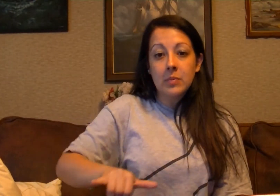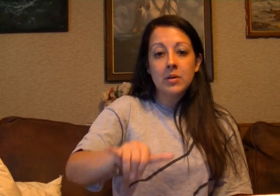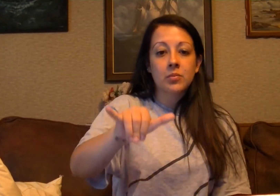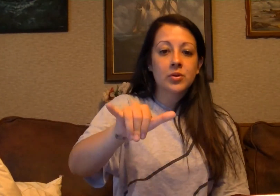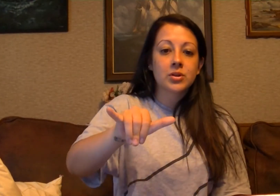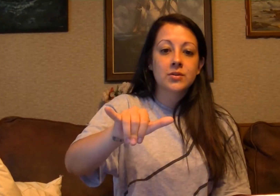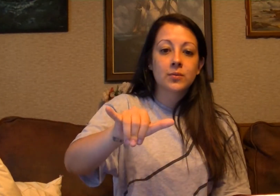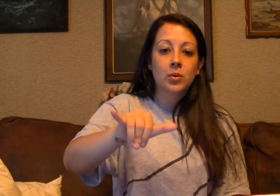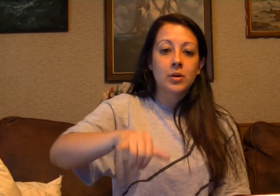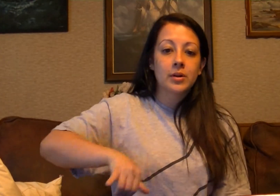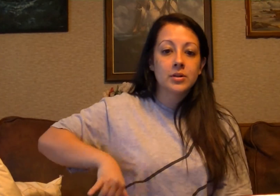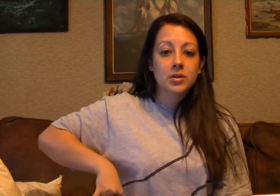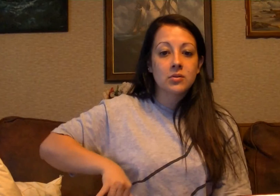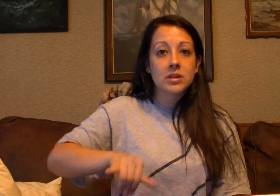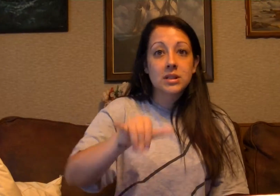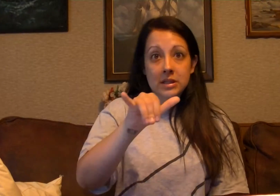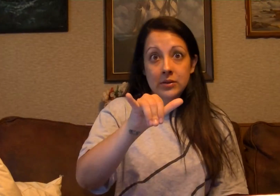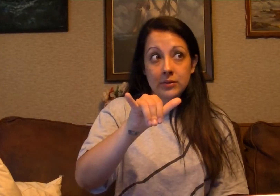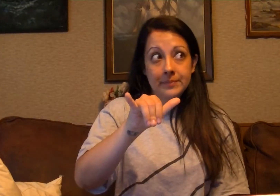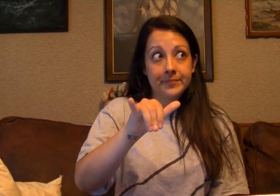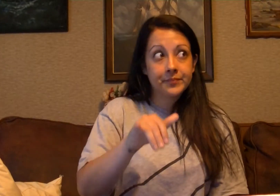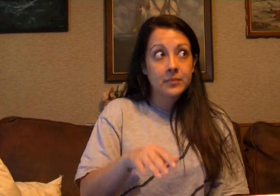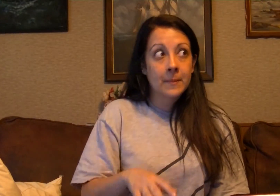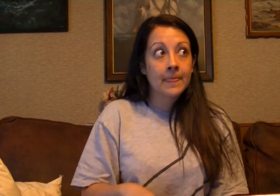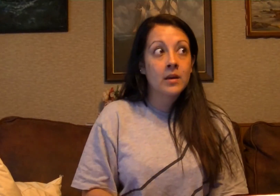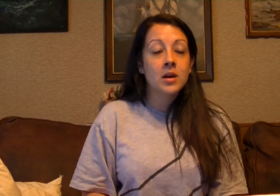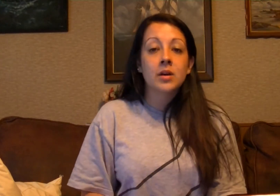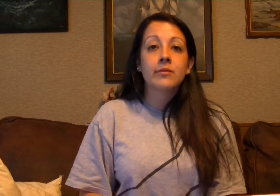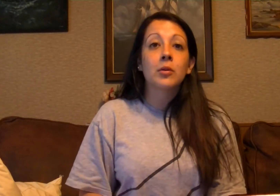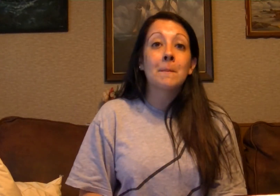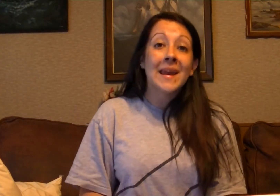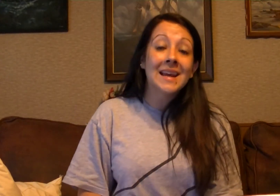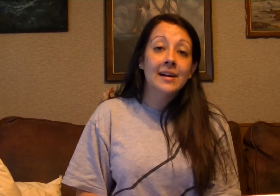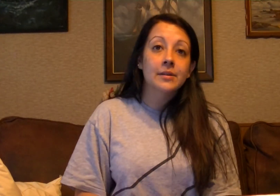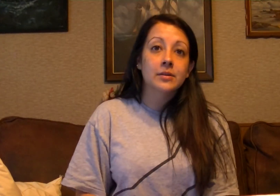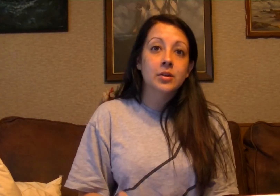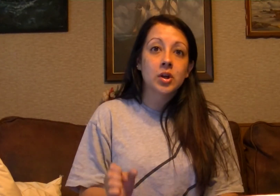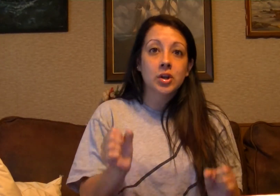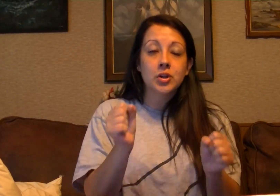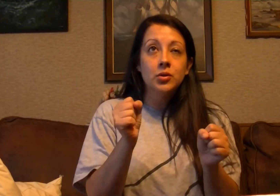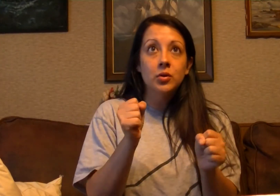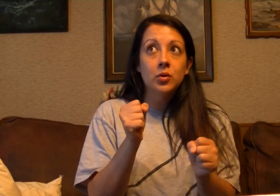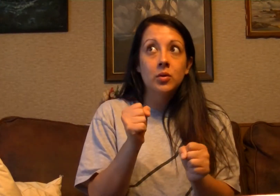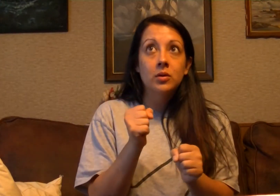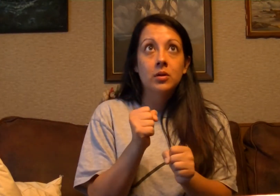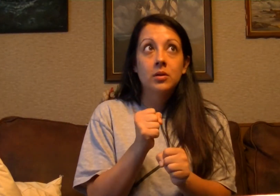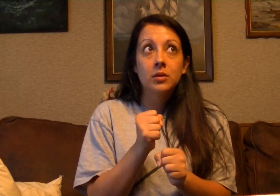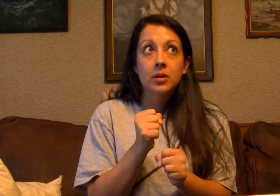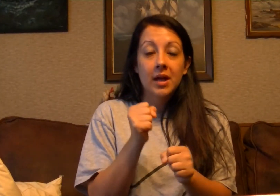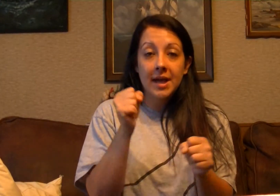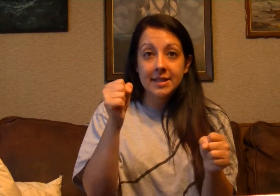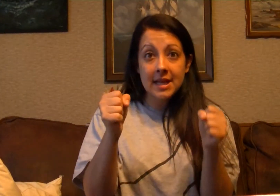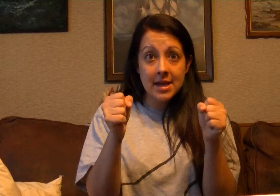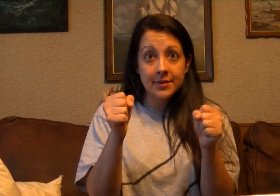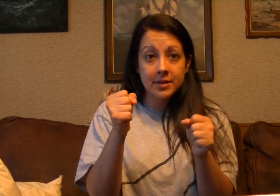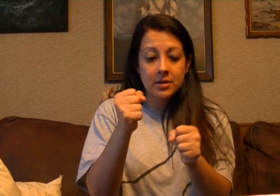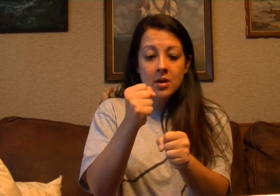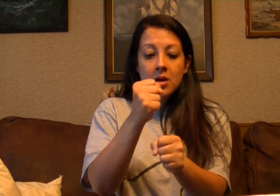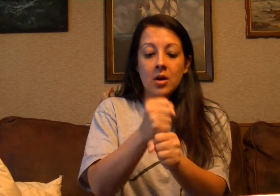and pushes forward. So still. For make, you're going to do S hands on